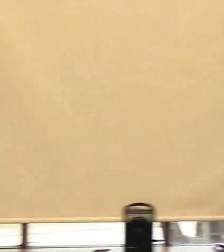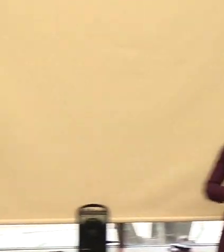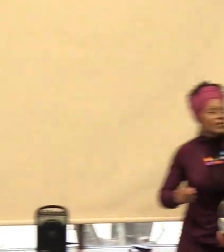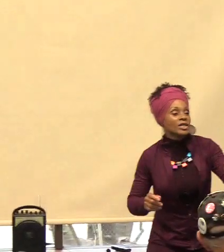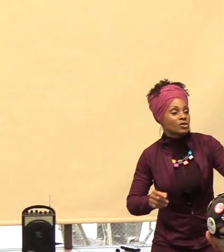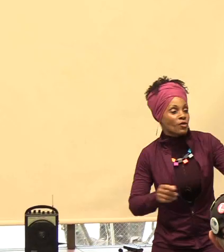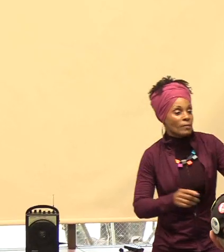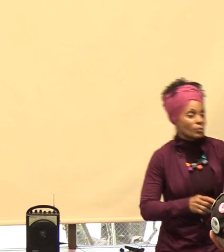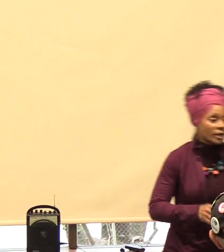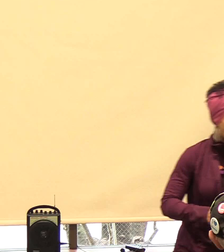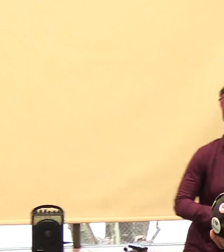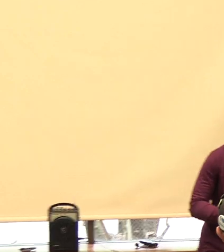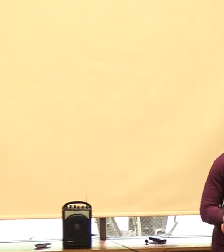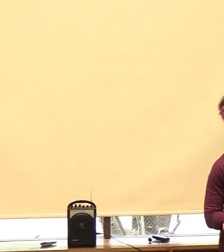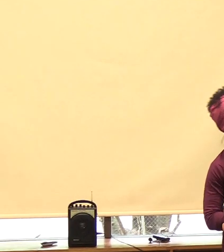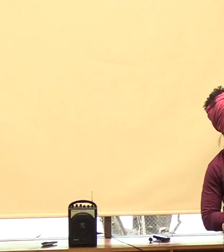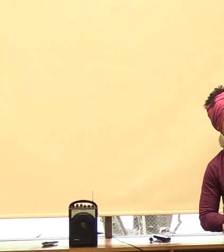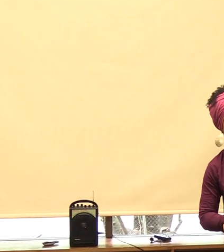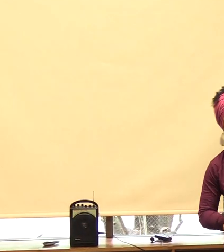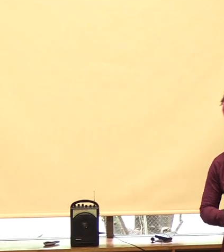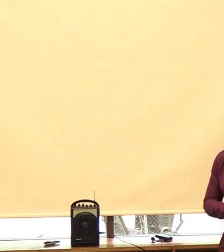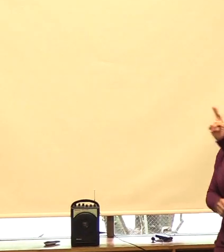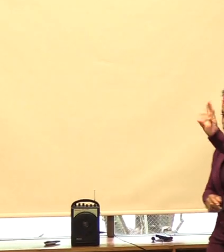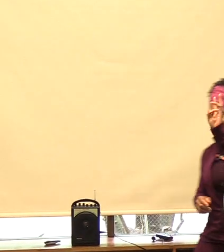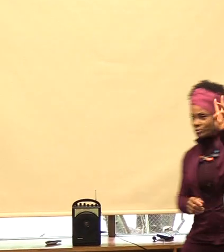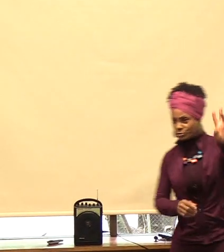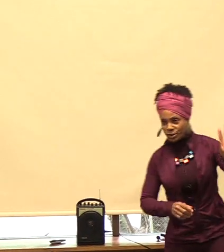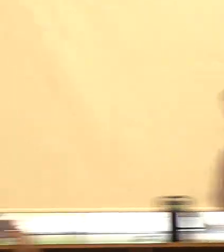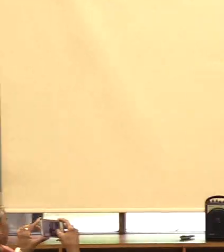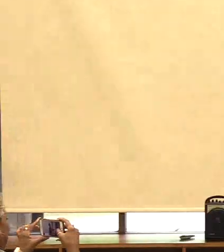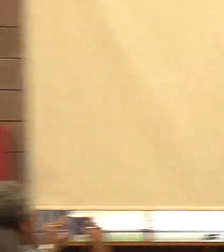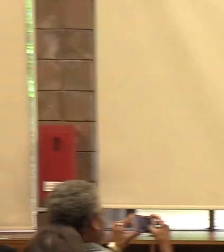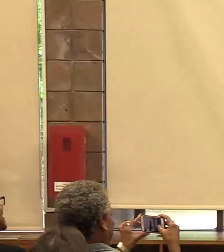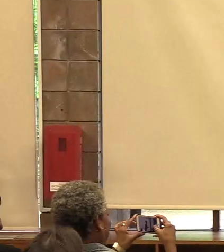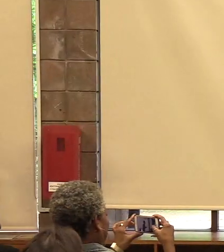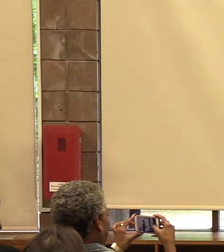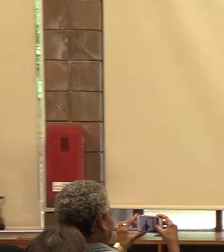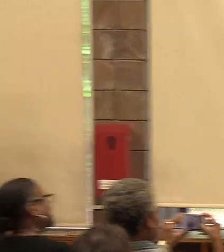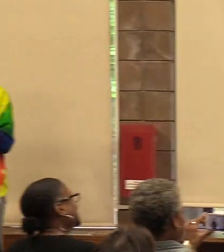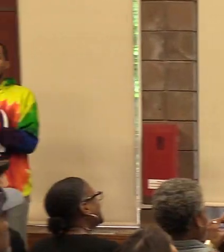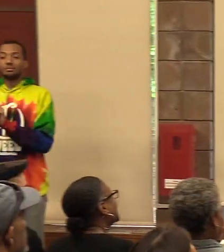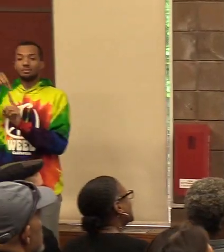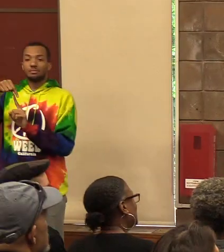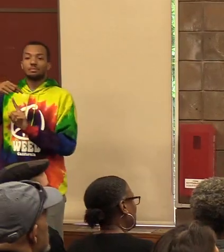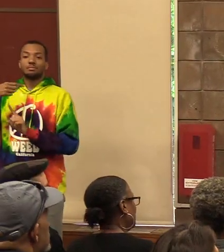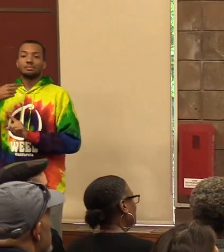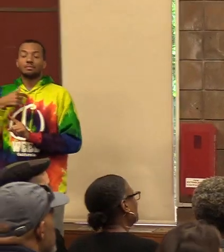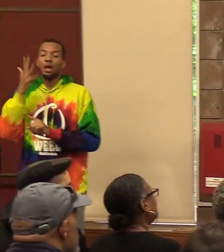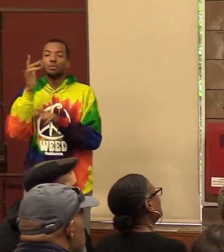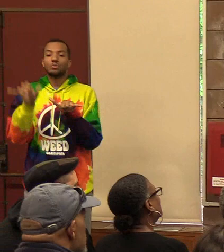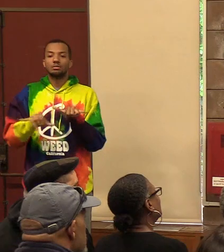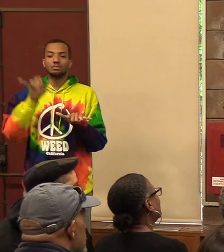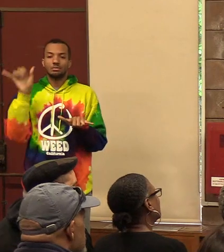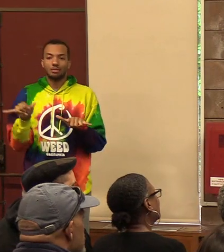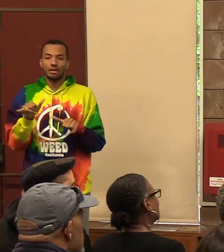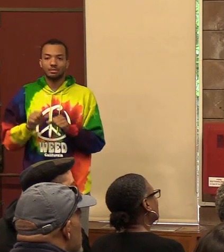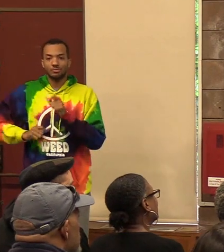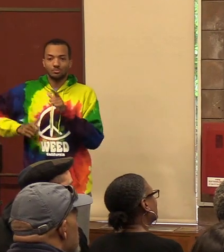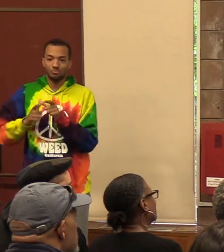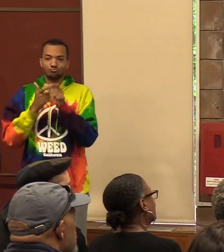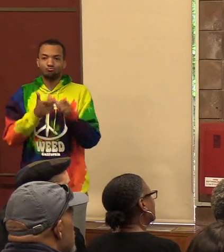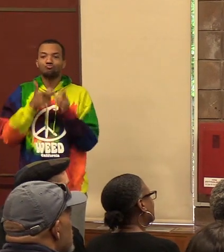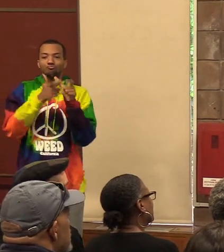Put up here. She got fingers for me when I mess up, you know, number one, number two, number three. Anyway, no. I'm going to stay in a